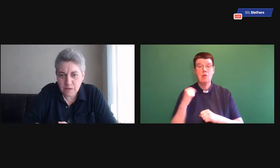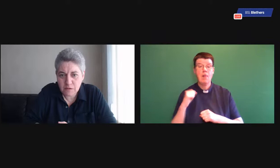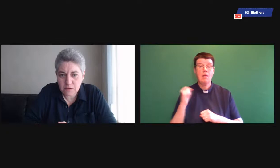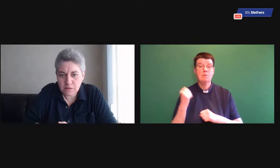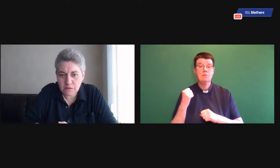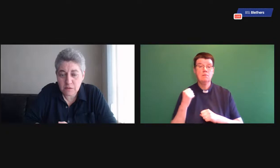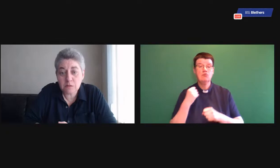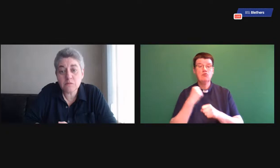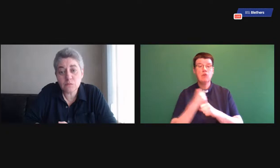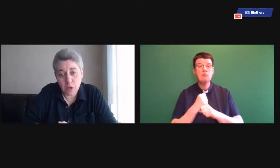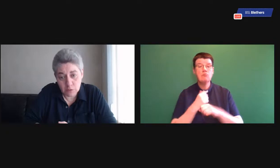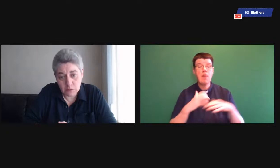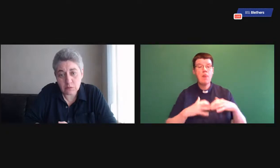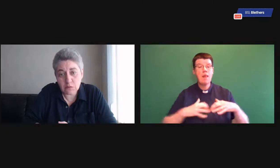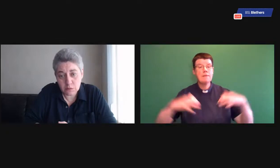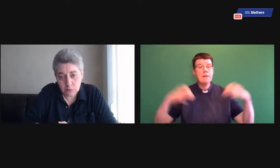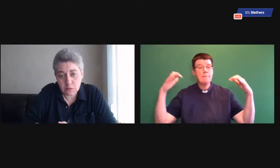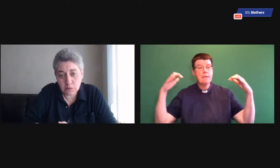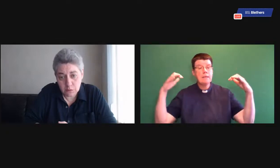agreed there on May.